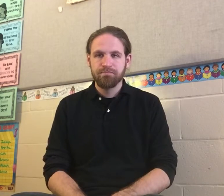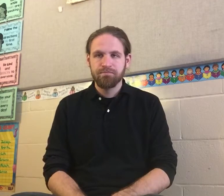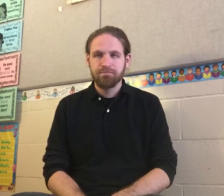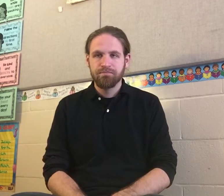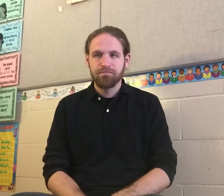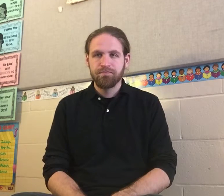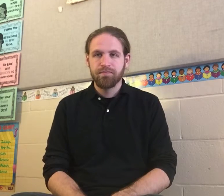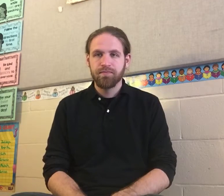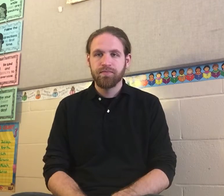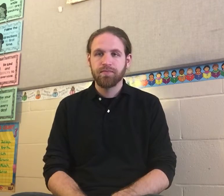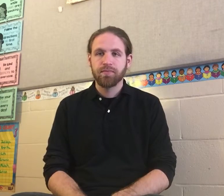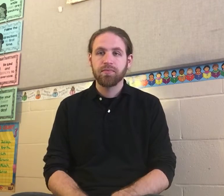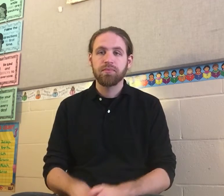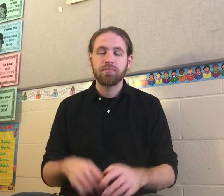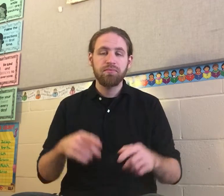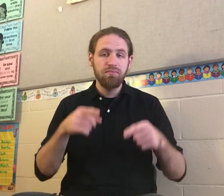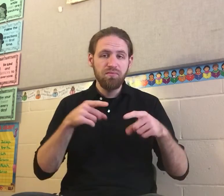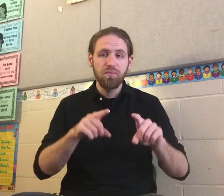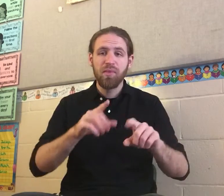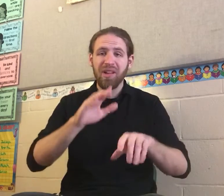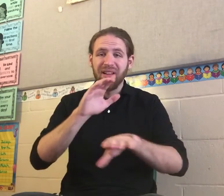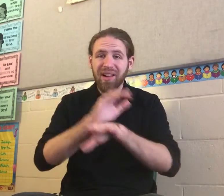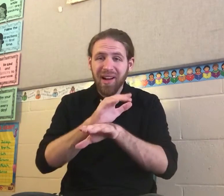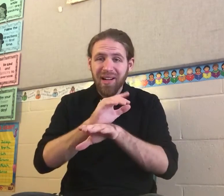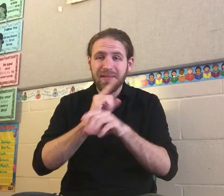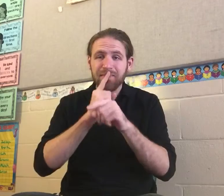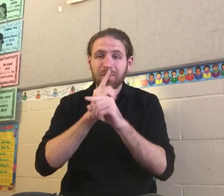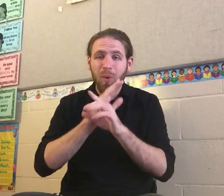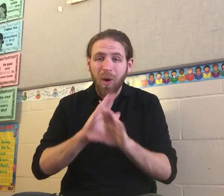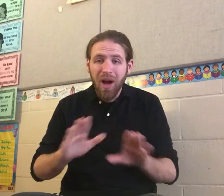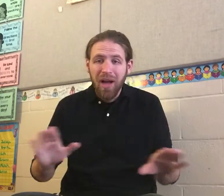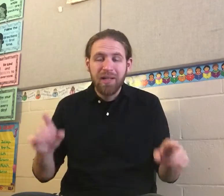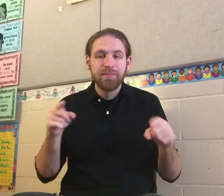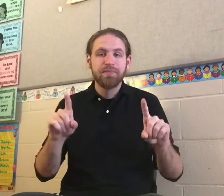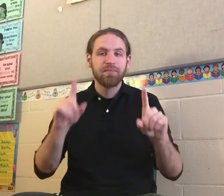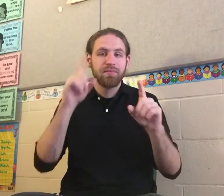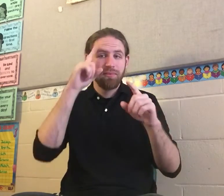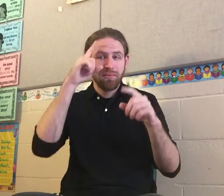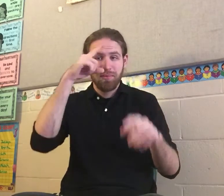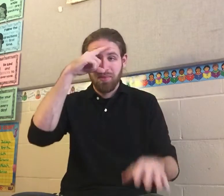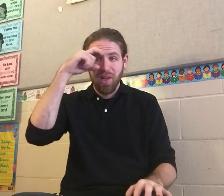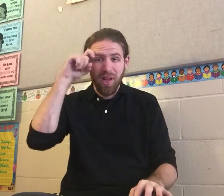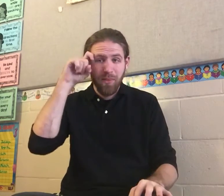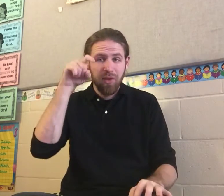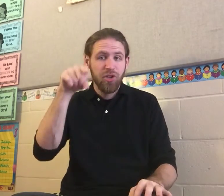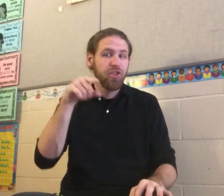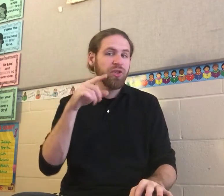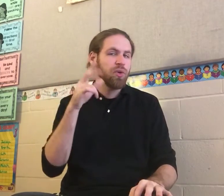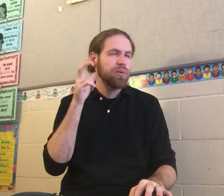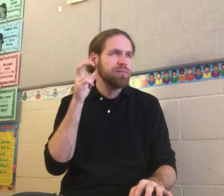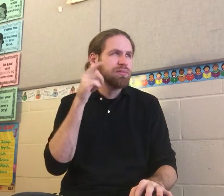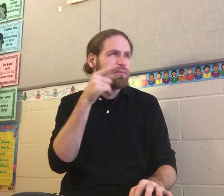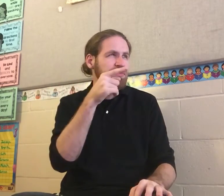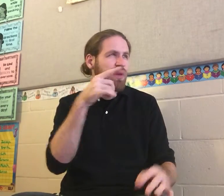When it's quiet at night, especially in the summertime, you may hear an interesting chirping noise coming from an